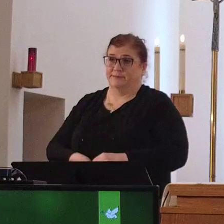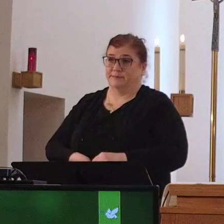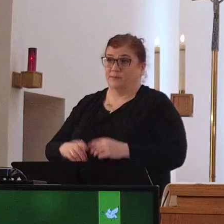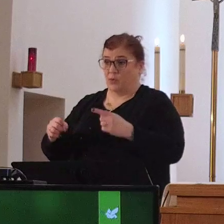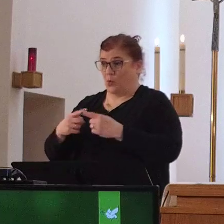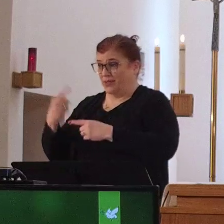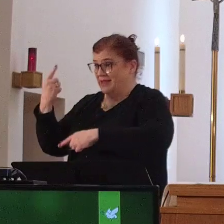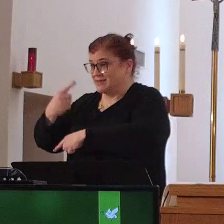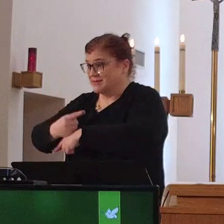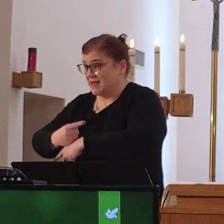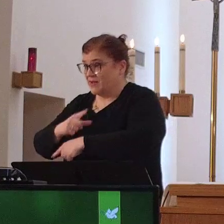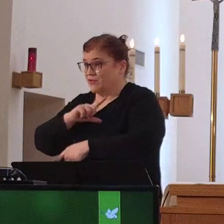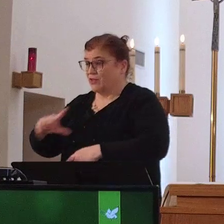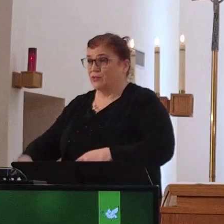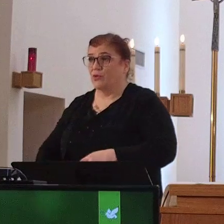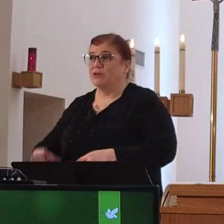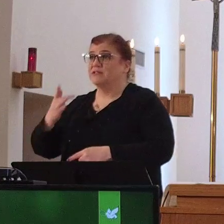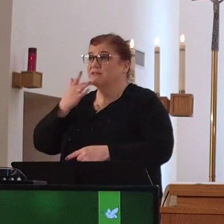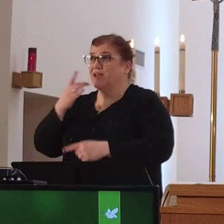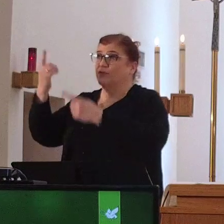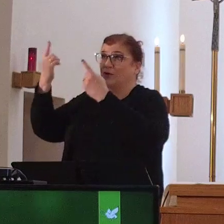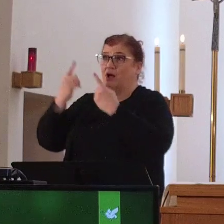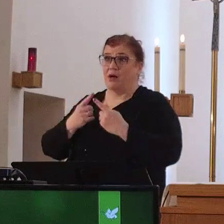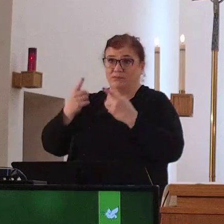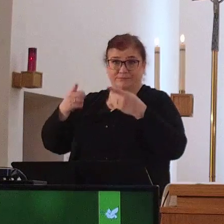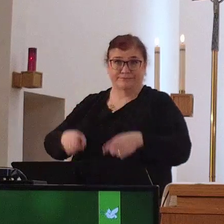when the day of the Lord's favor